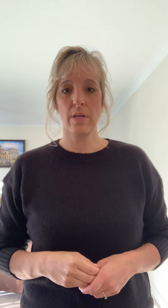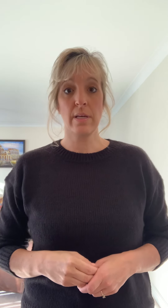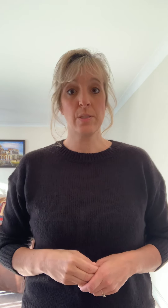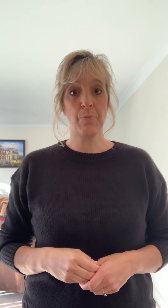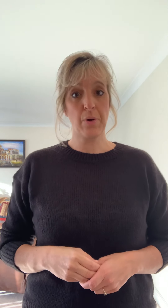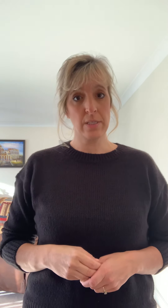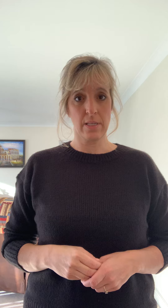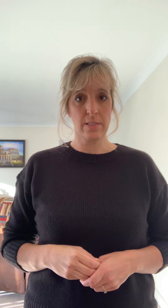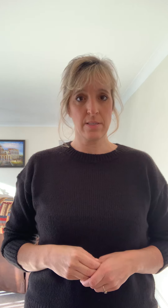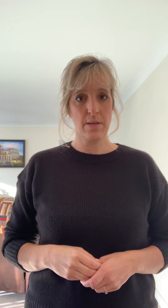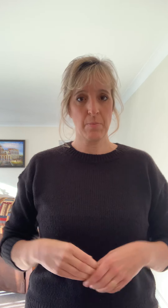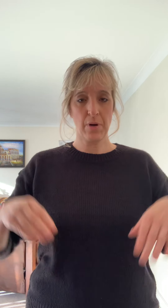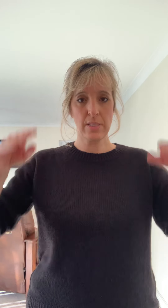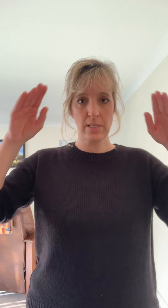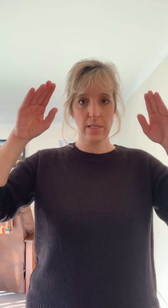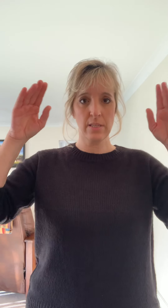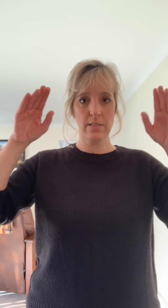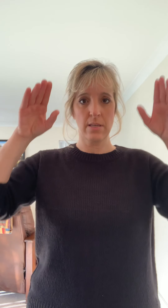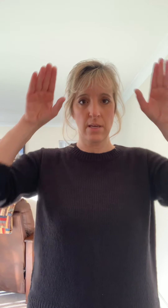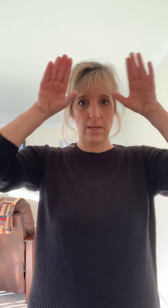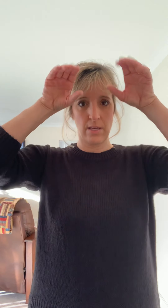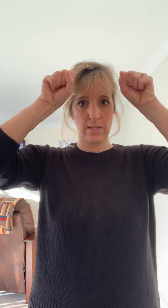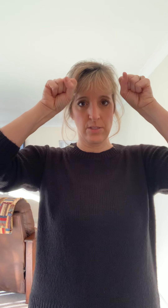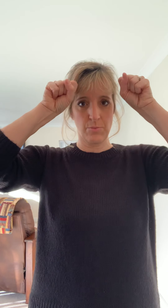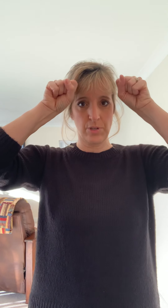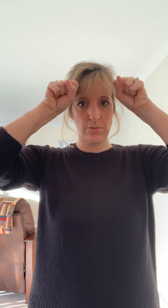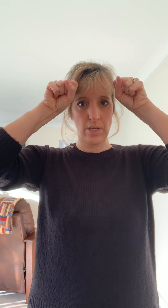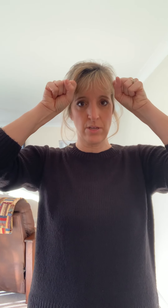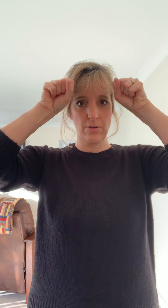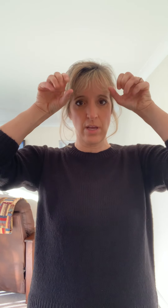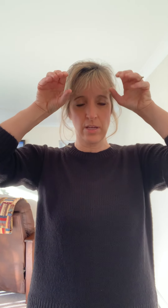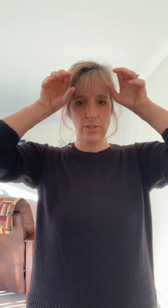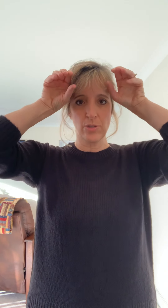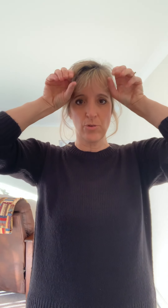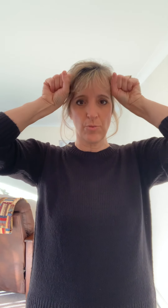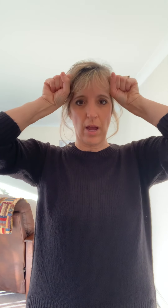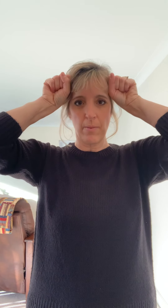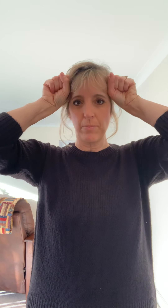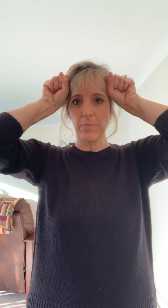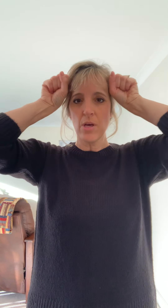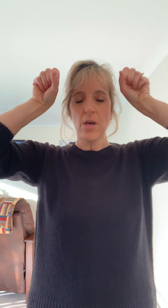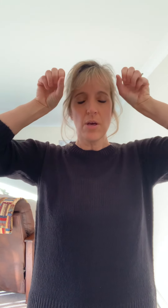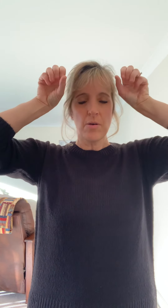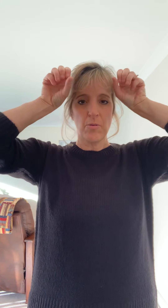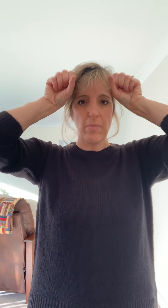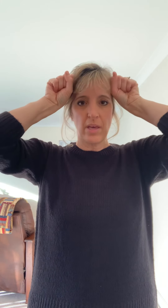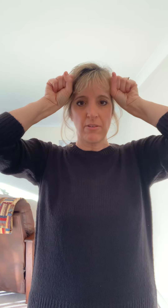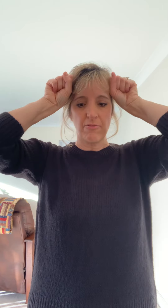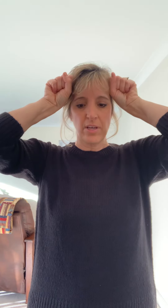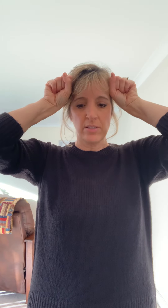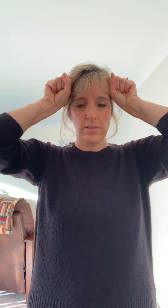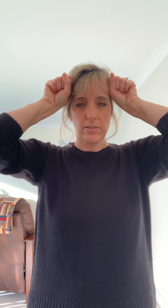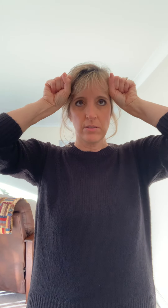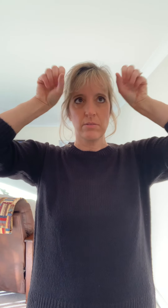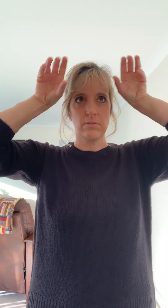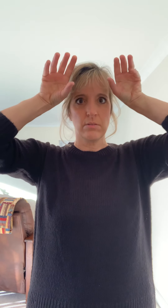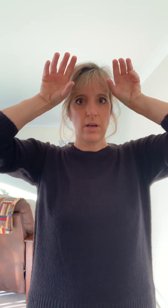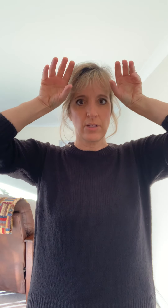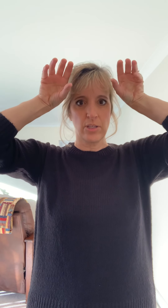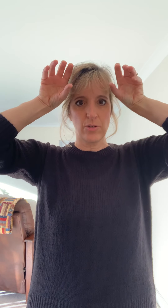is president. President is where you take your hands, you grab, you make a fist. Actually, you keep